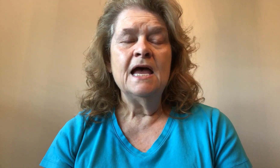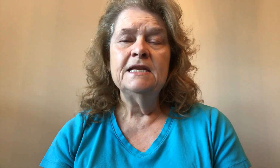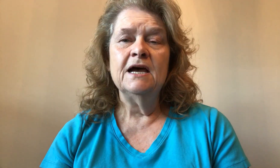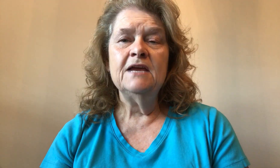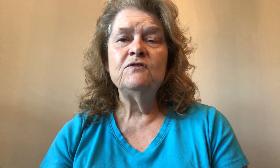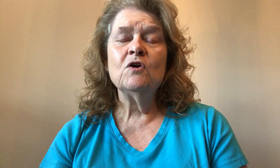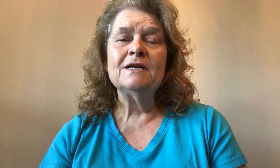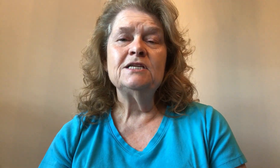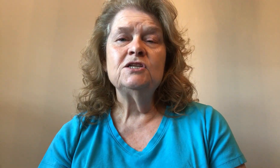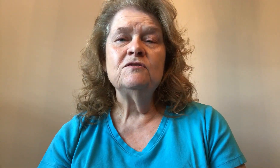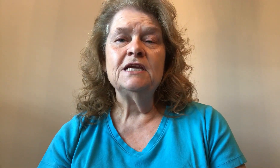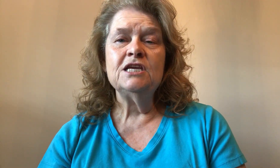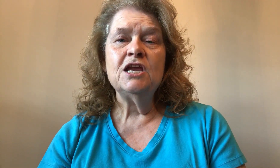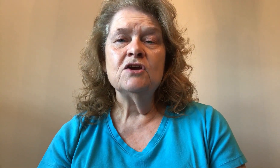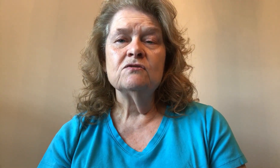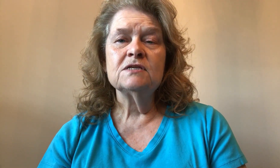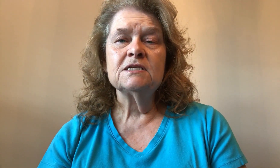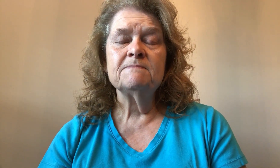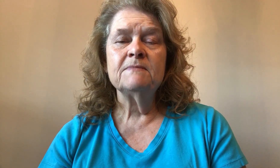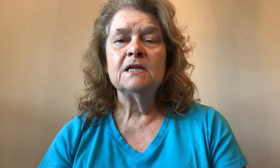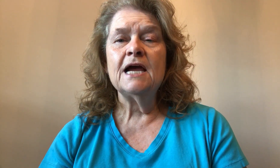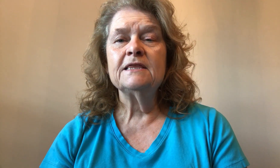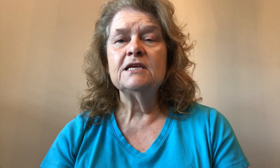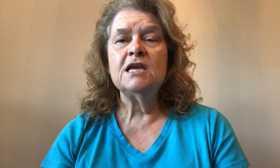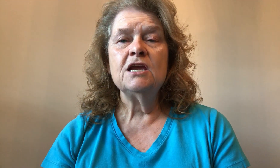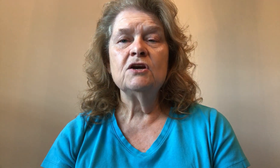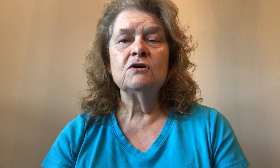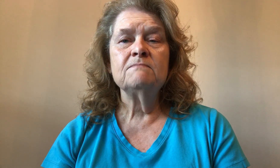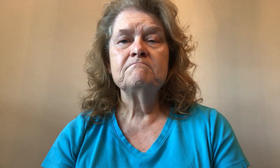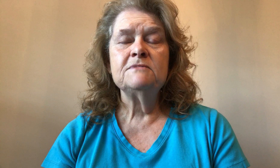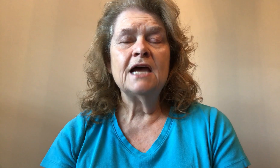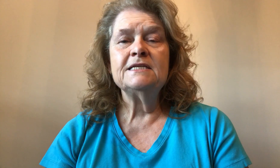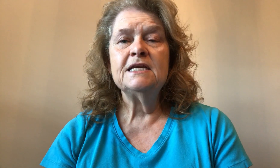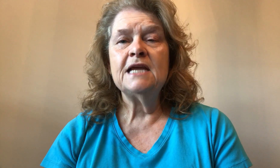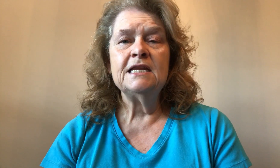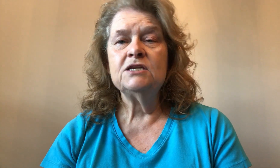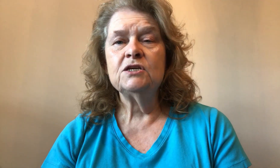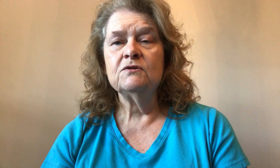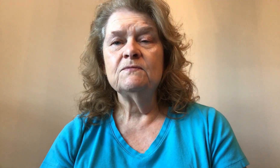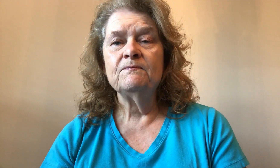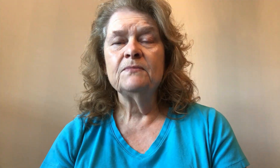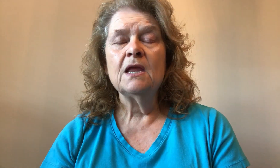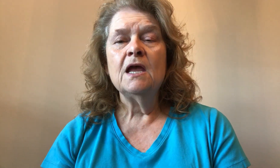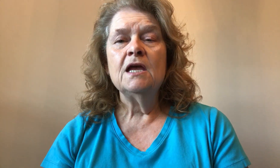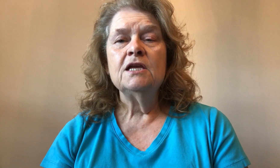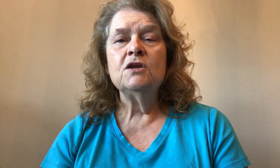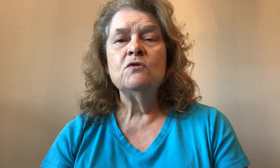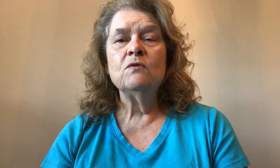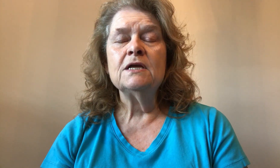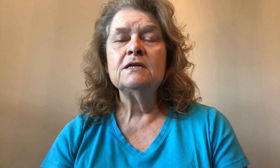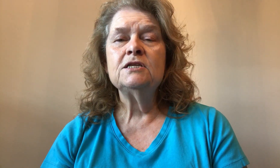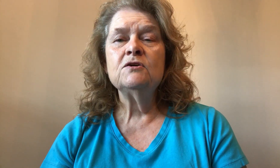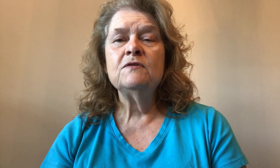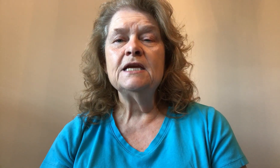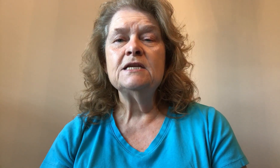Now, if you're going to do the years, like the year 1982, you would do the